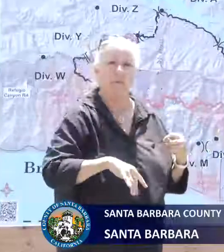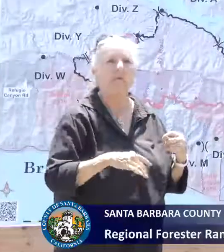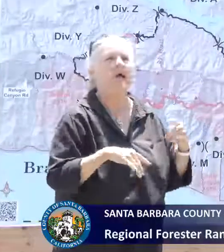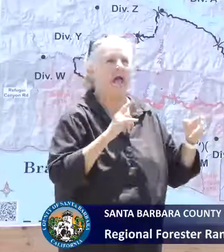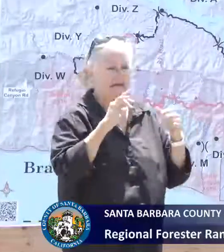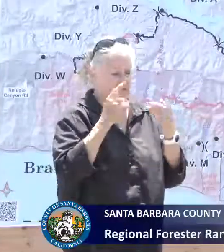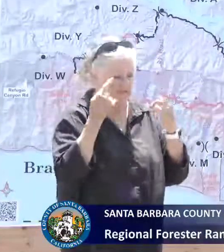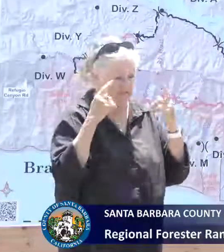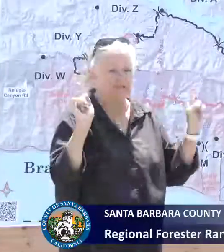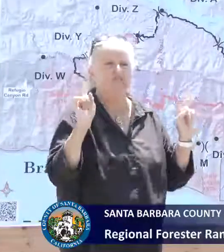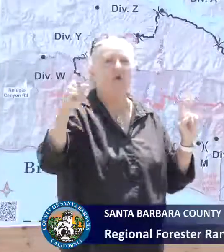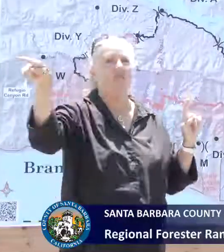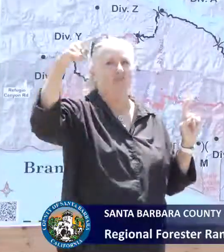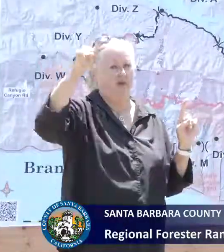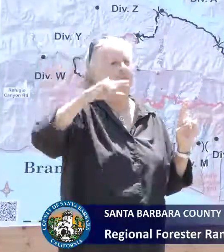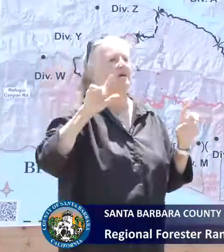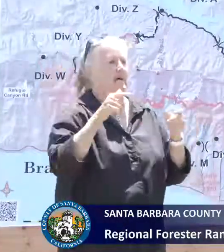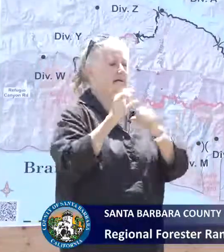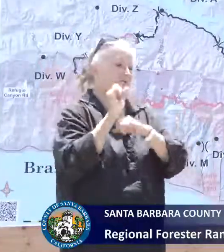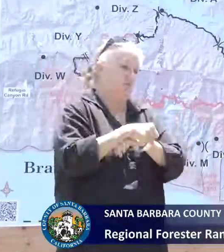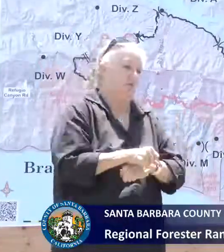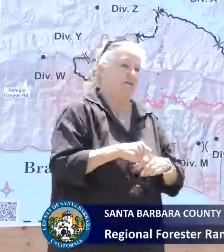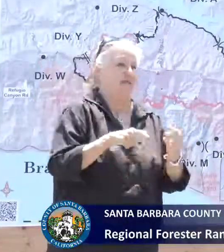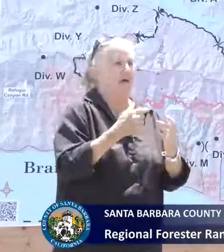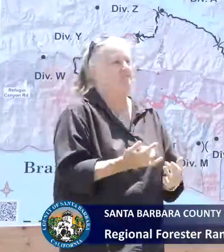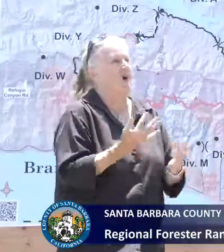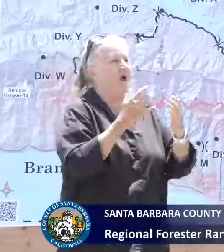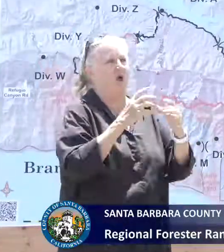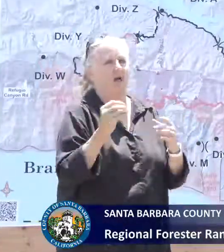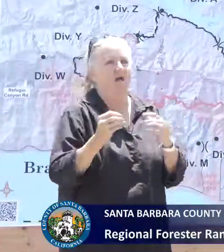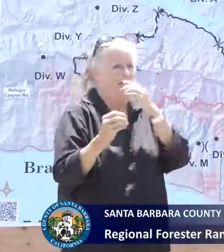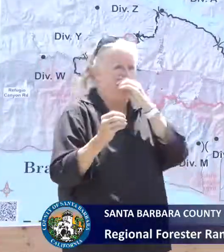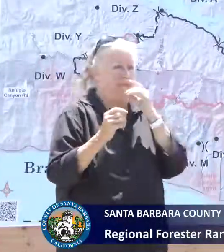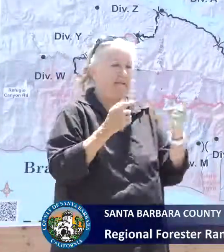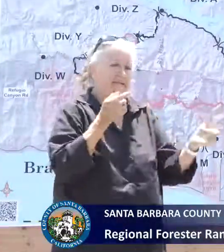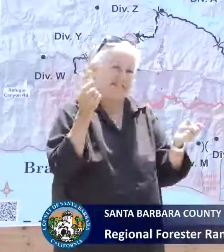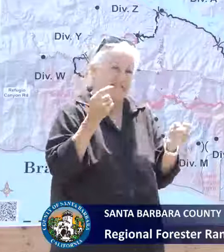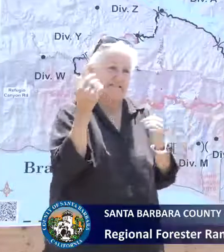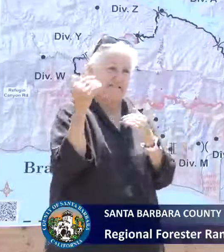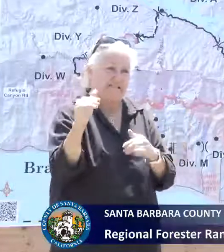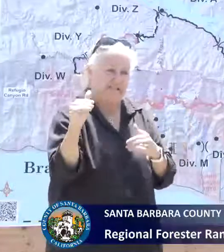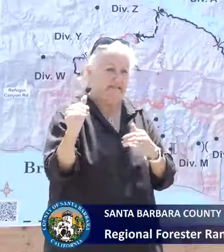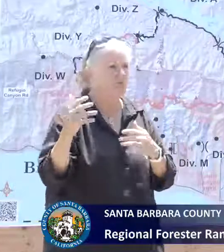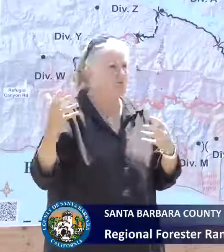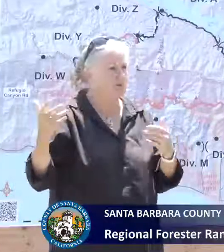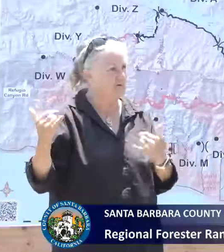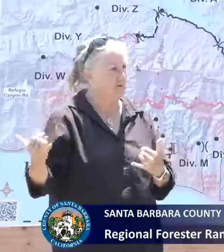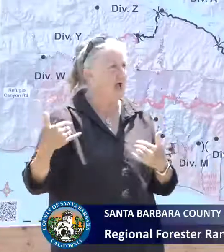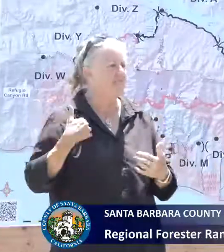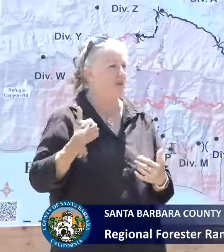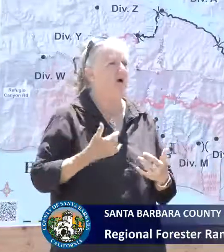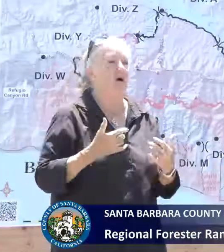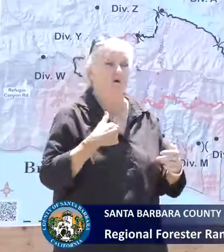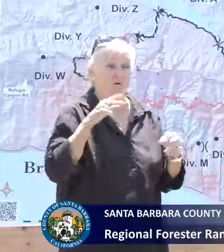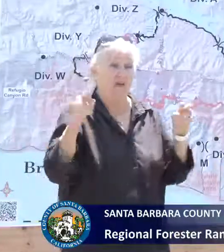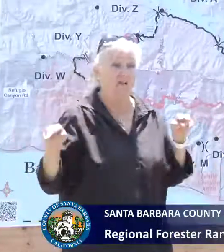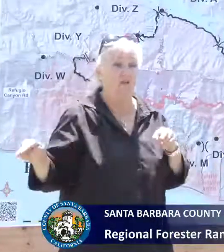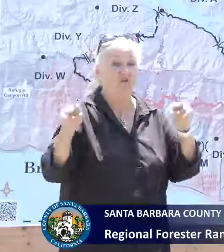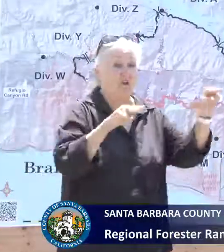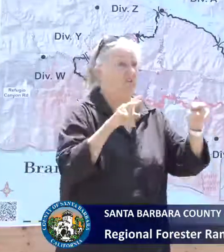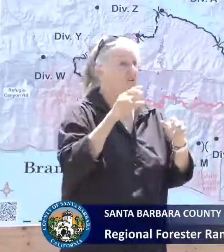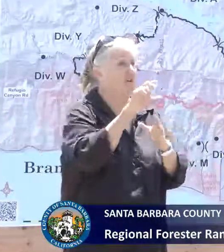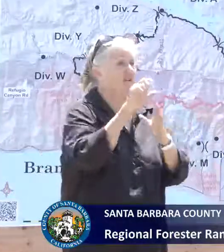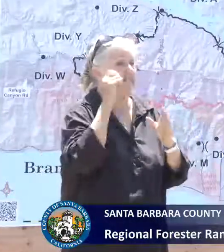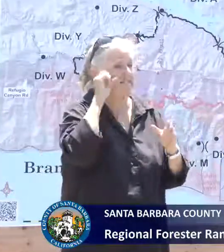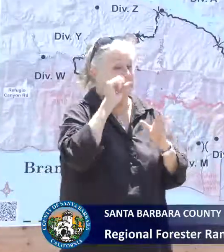how successful they've been at suppressing that fire and keeping it just to the extent that it is. When I look at the entire state of